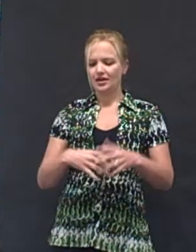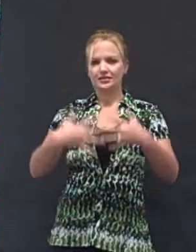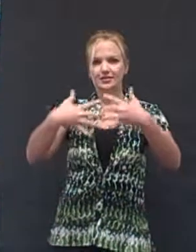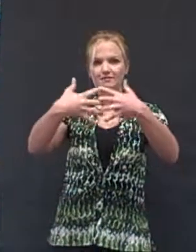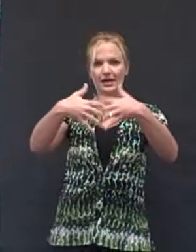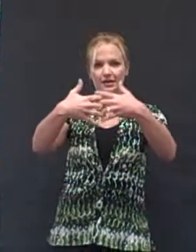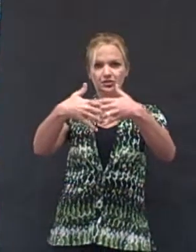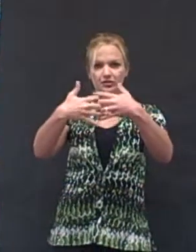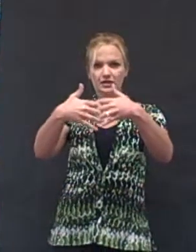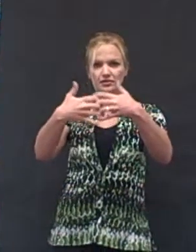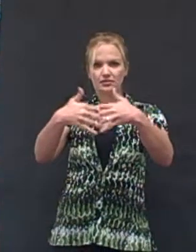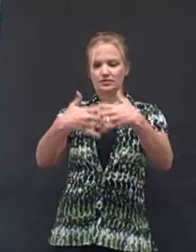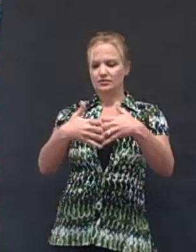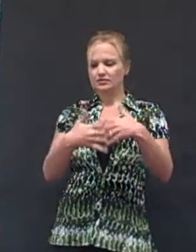and a factory,